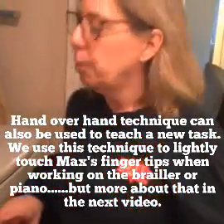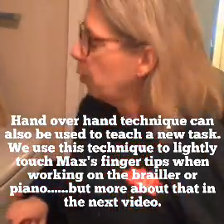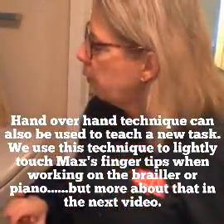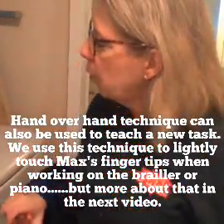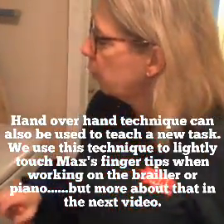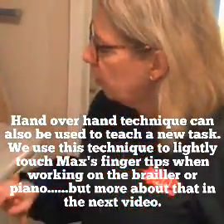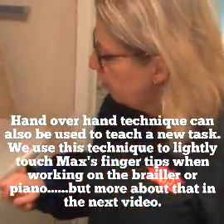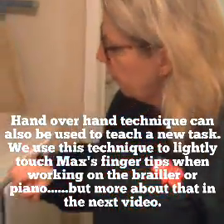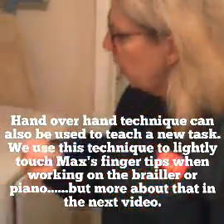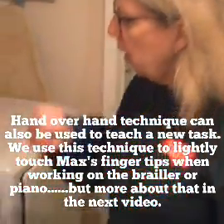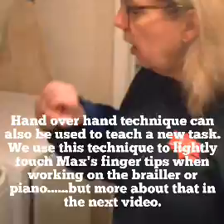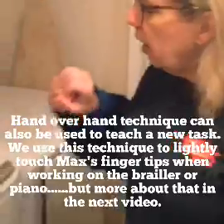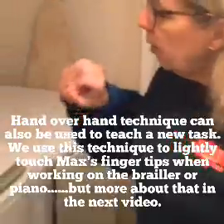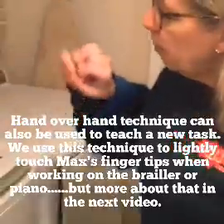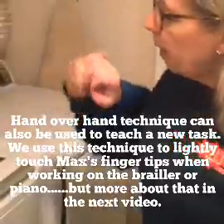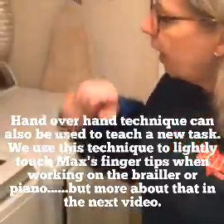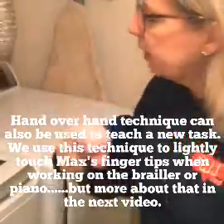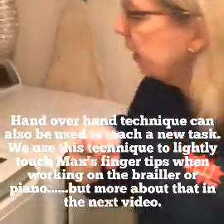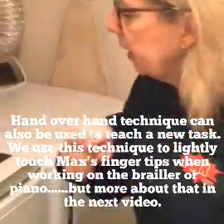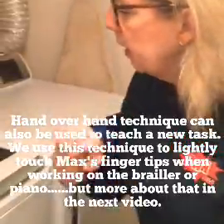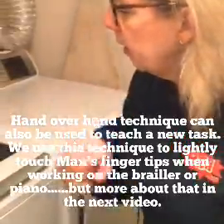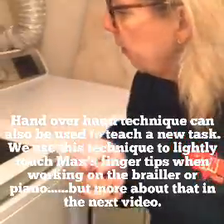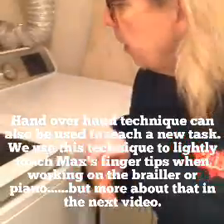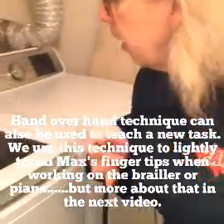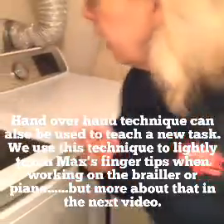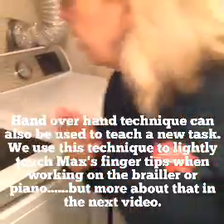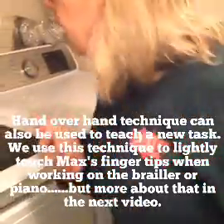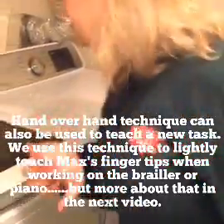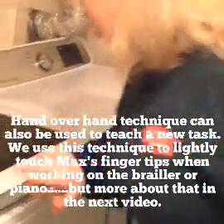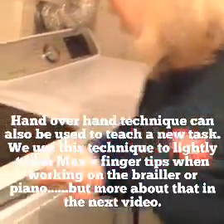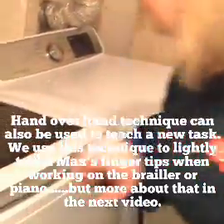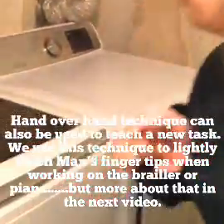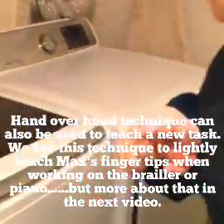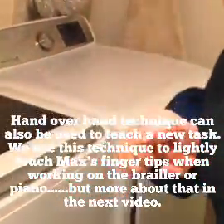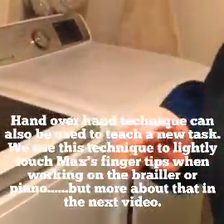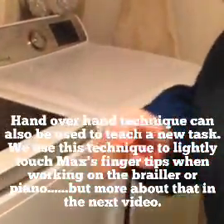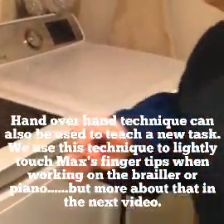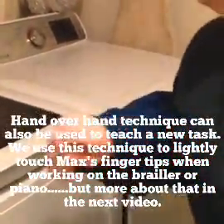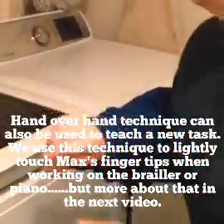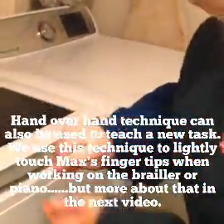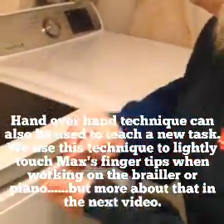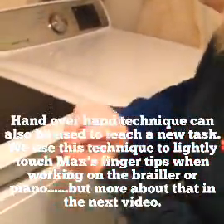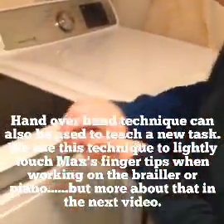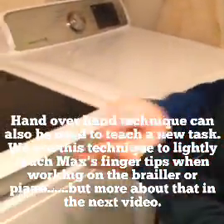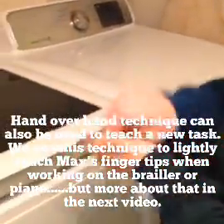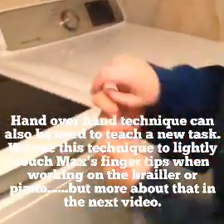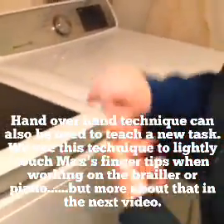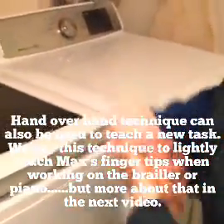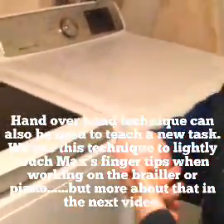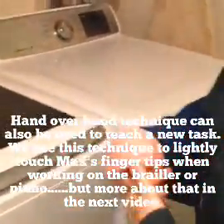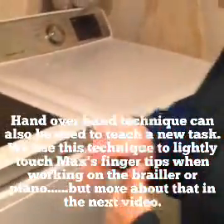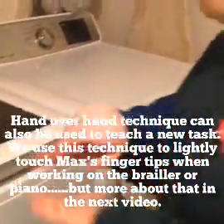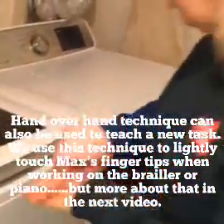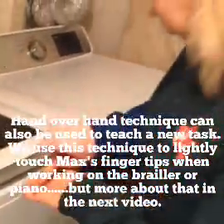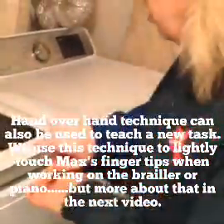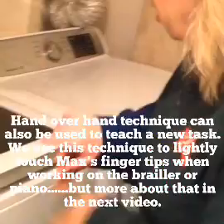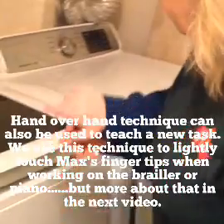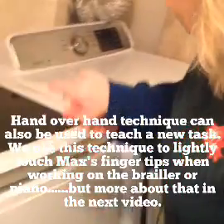more forceful. Maxie, it's your turn to turn the washing machine on. Here